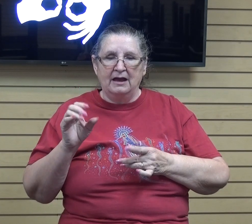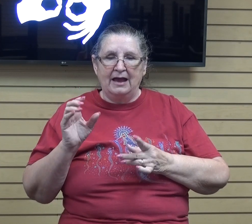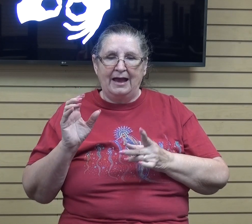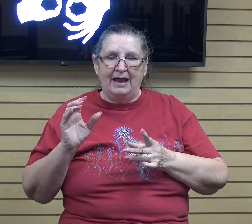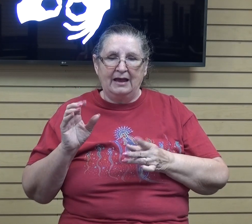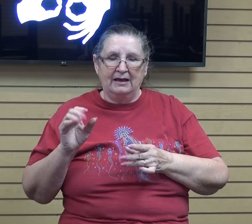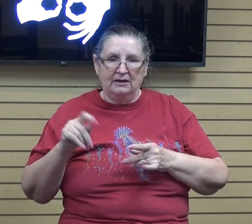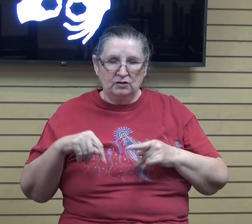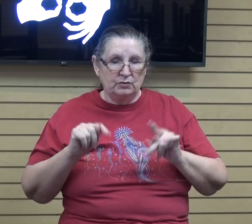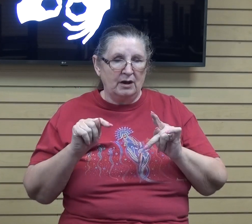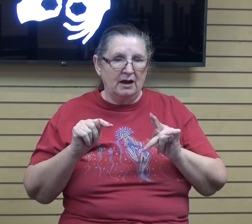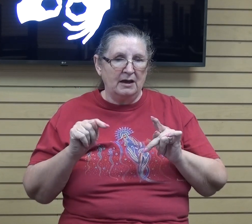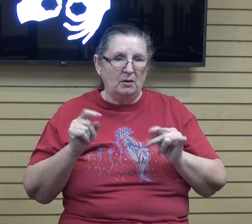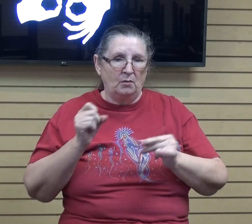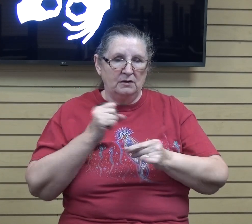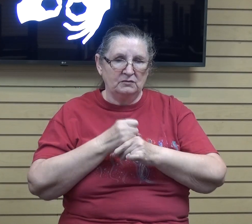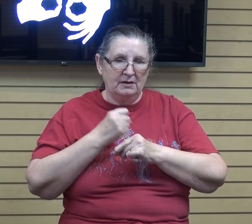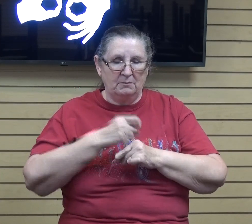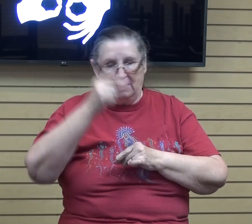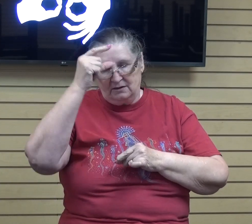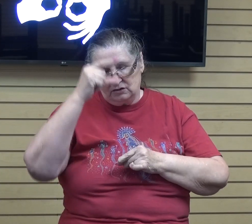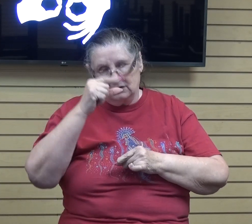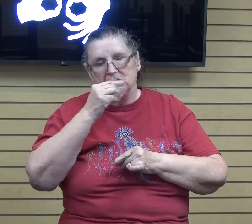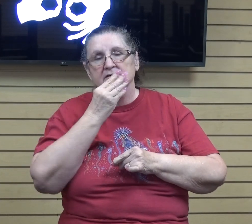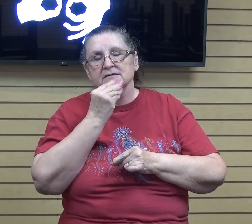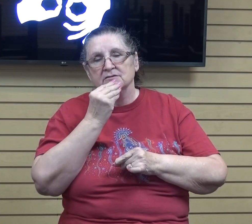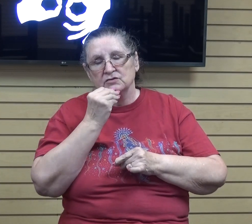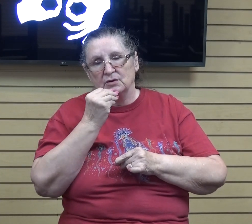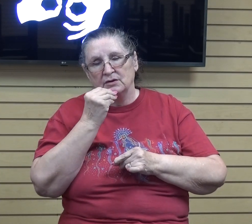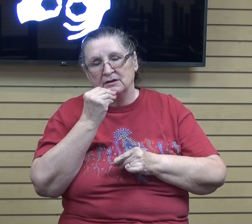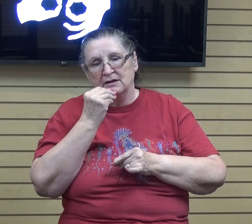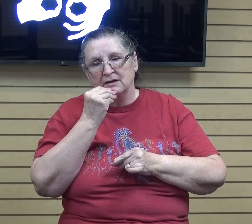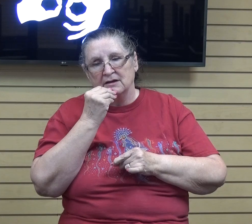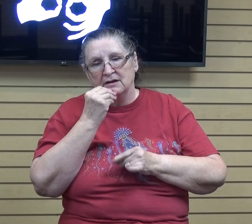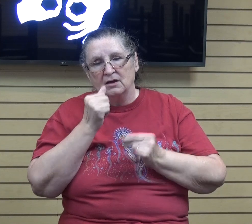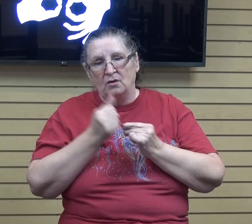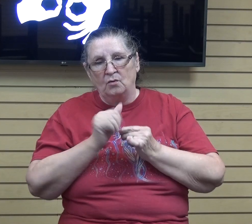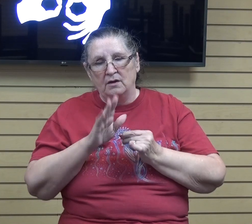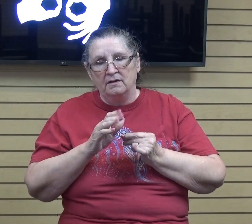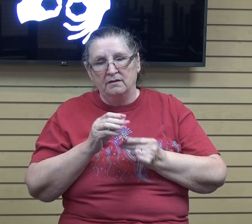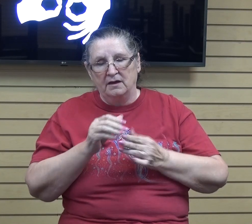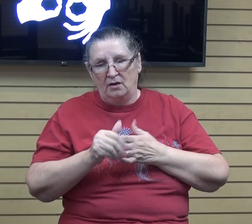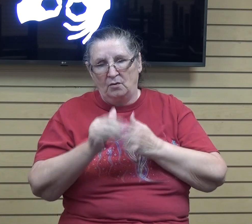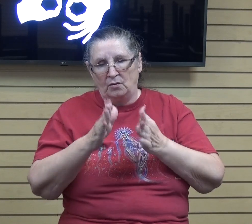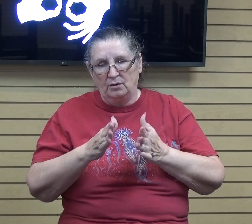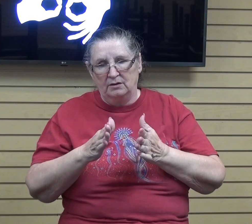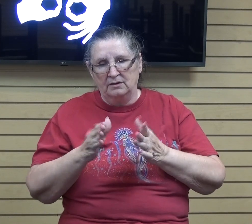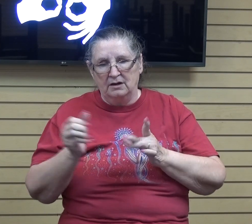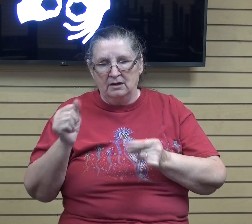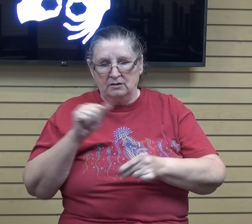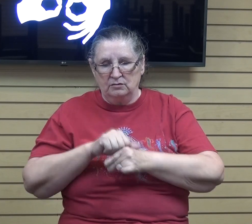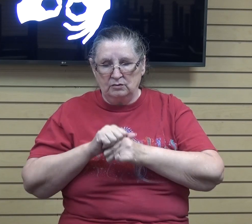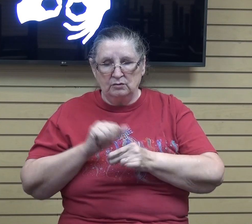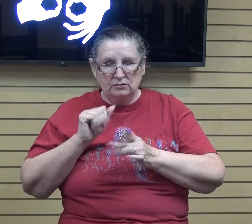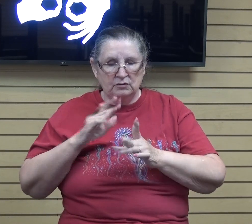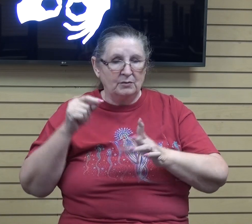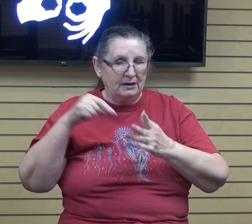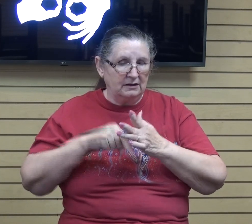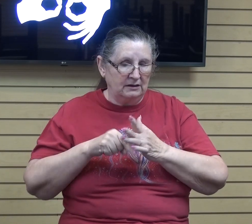the Jews, or Gentiles and Jews, with their rulers to abuse and stone them, they became aware